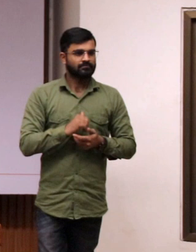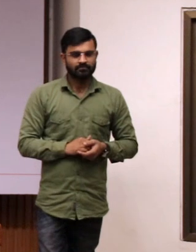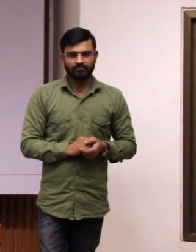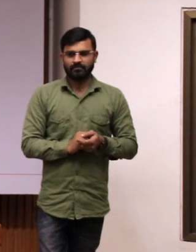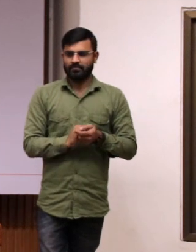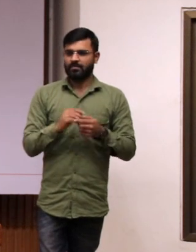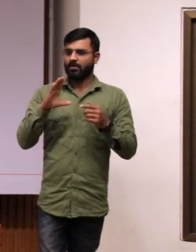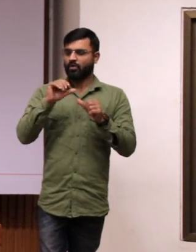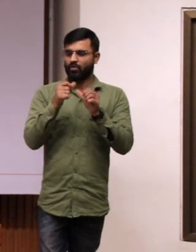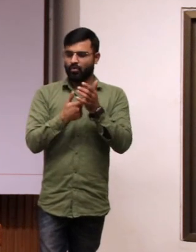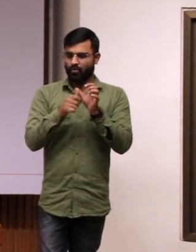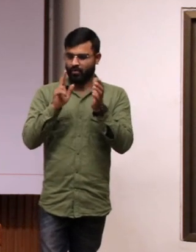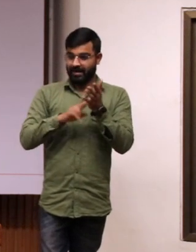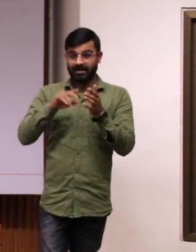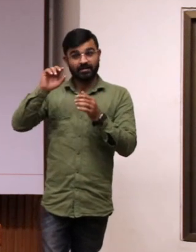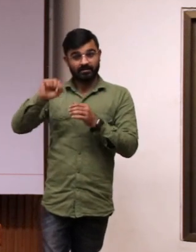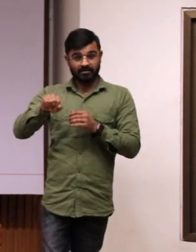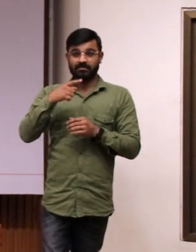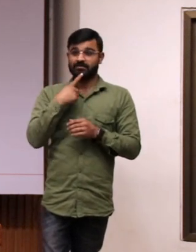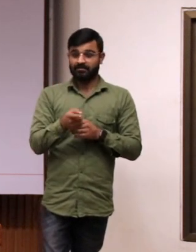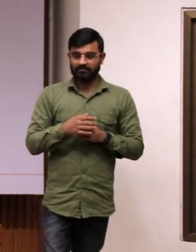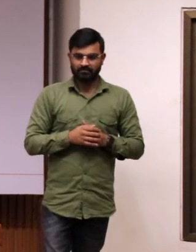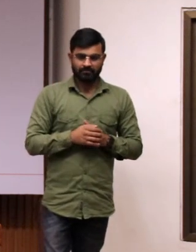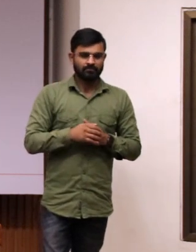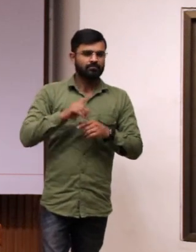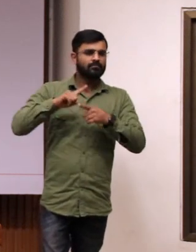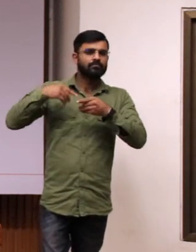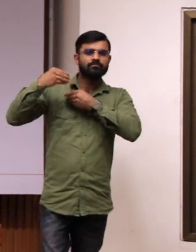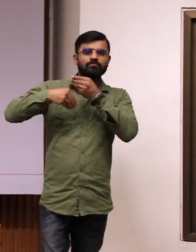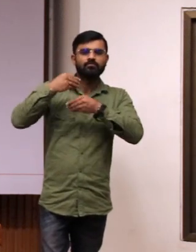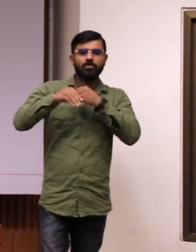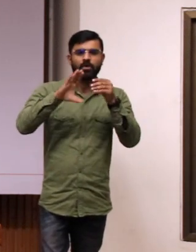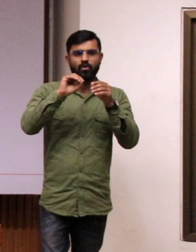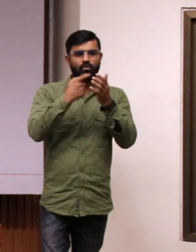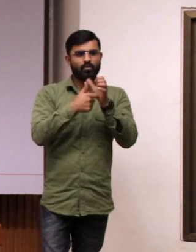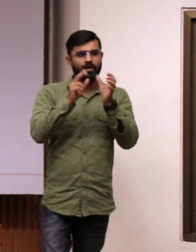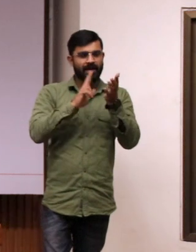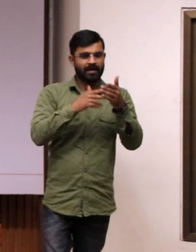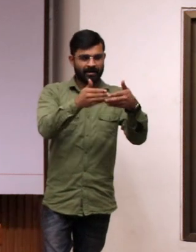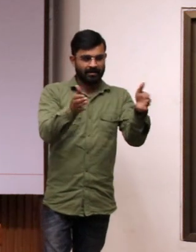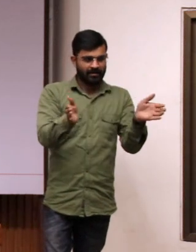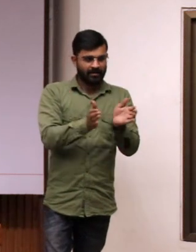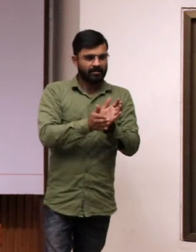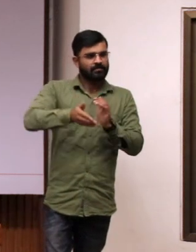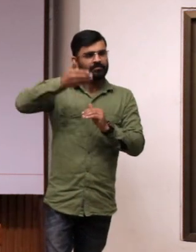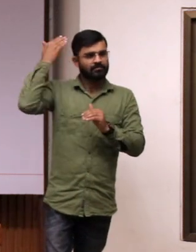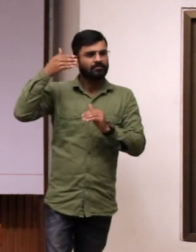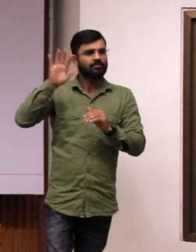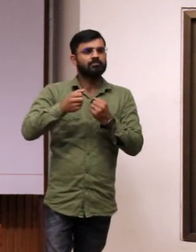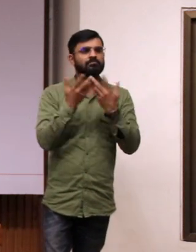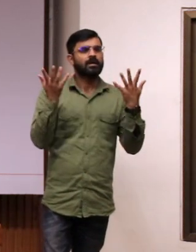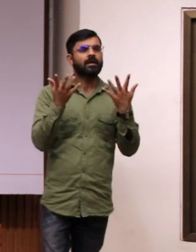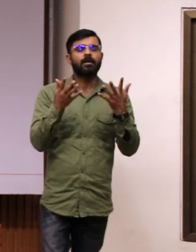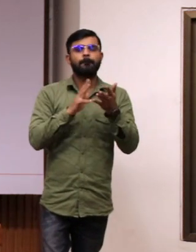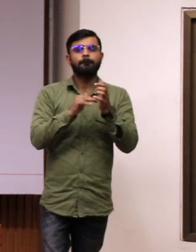there's a thing called Oran in Rajasthan. Oh, yes. So it is like, traditionally, they manage the Orans as a like community land. And pasture land. It's a habitat of great and